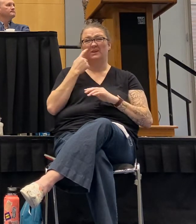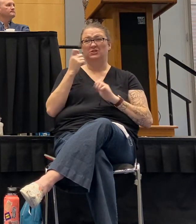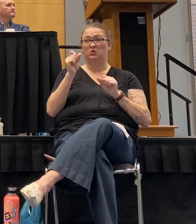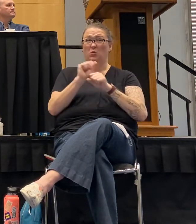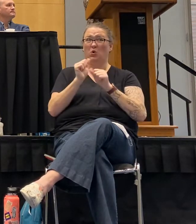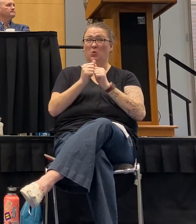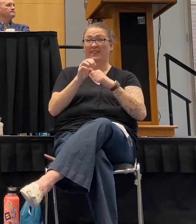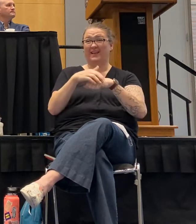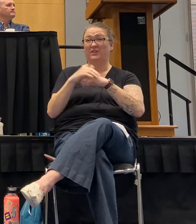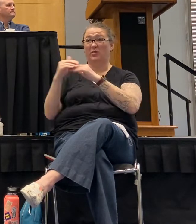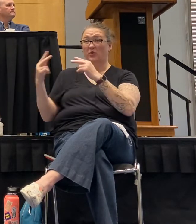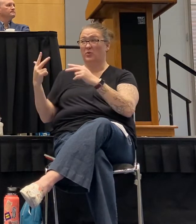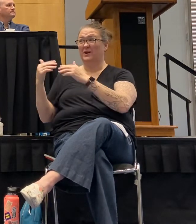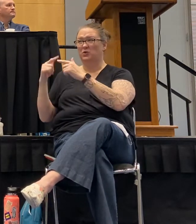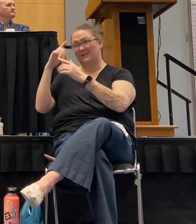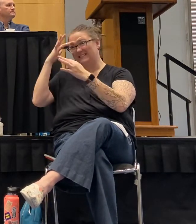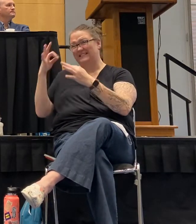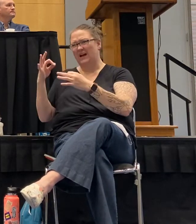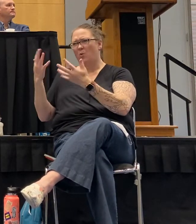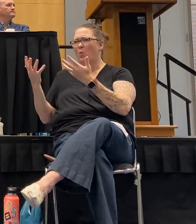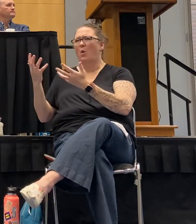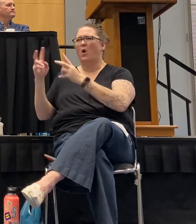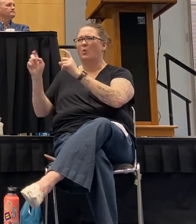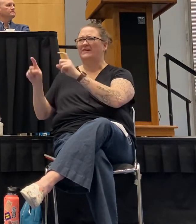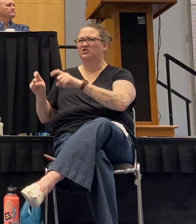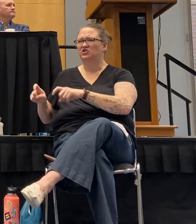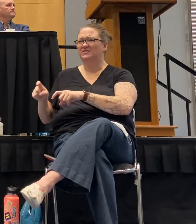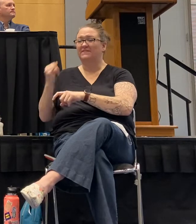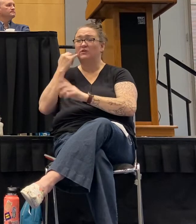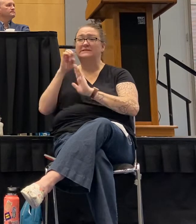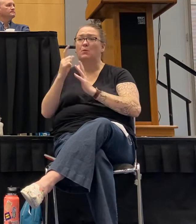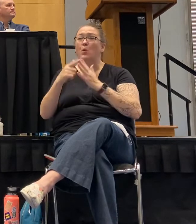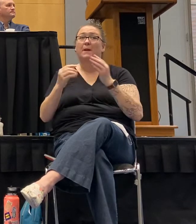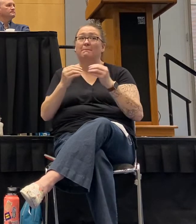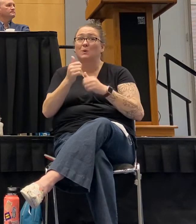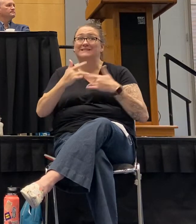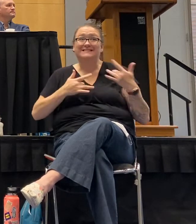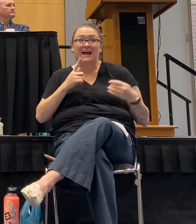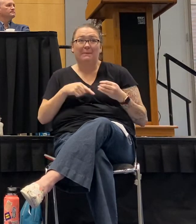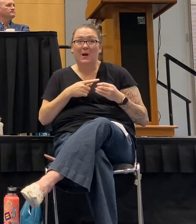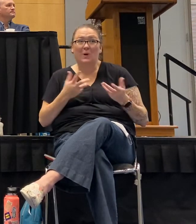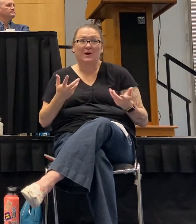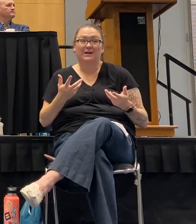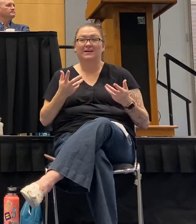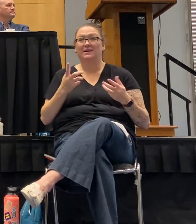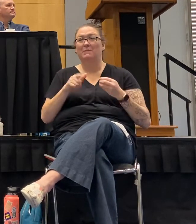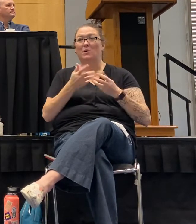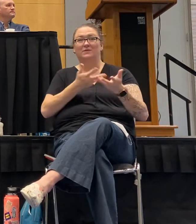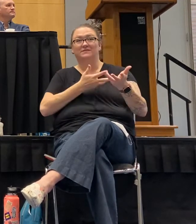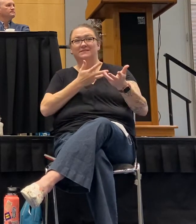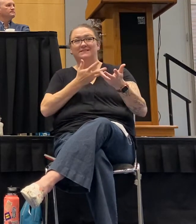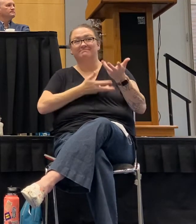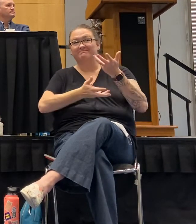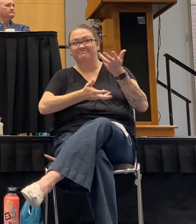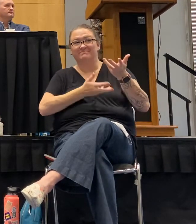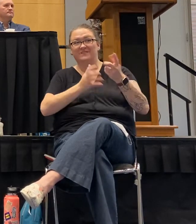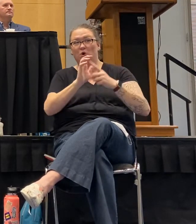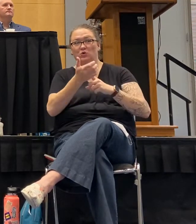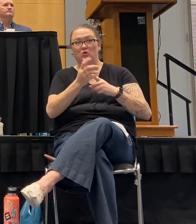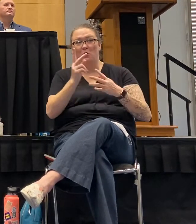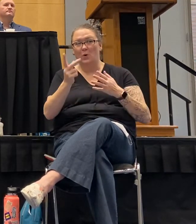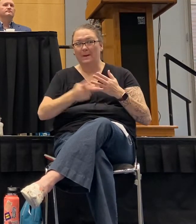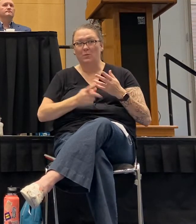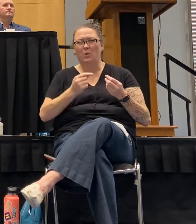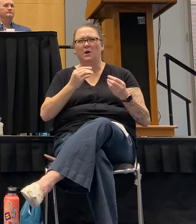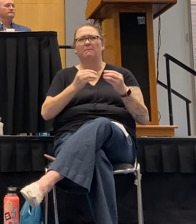with English 3 to determine the questions. So let's say, for example, what are you most excited about in terms of your exchange visitor program? What are you most